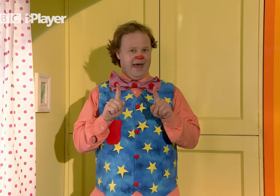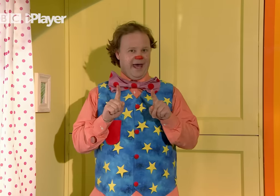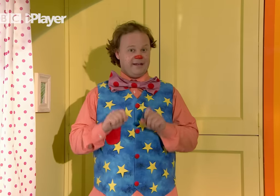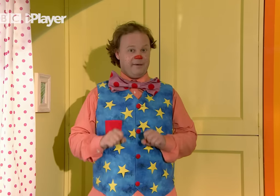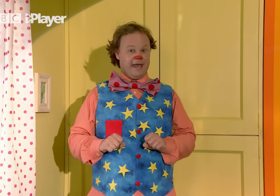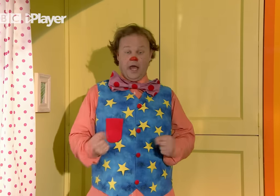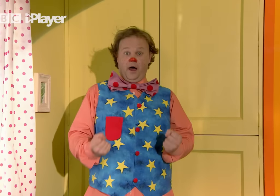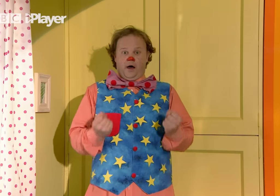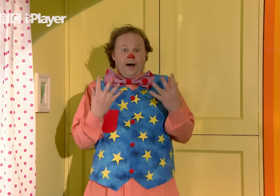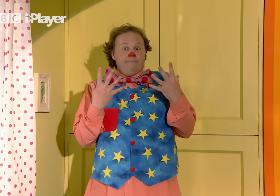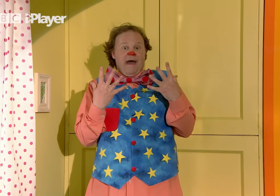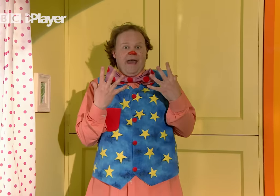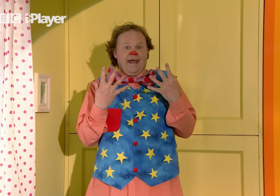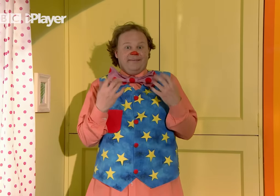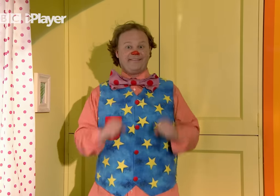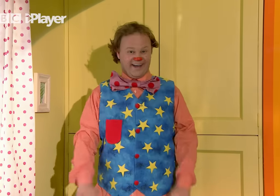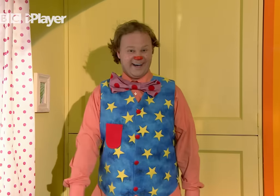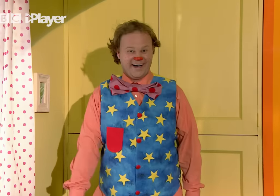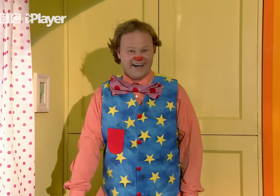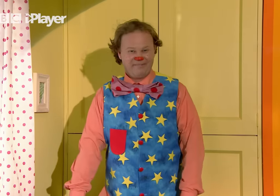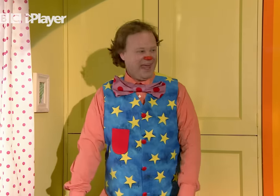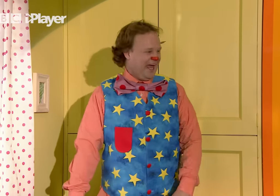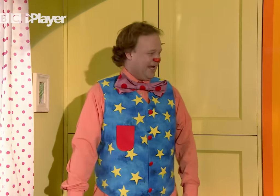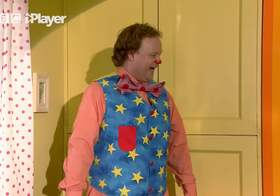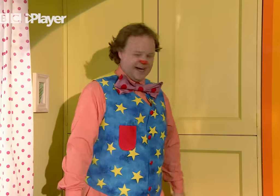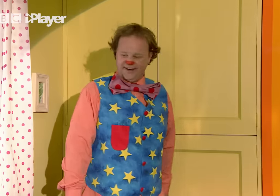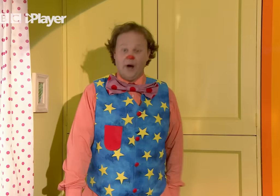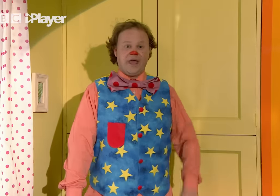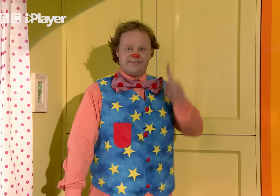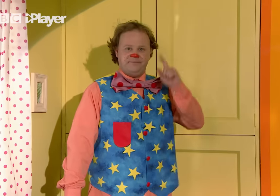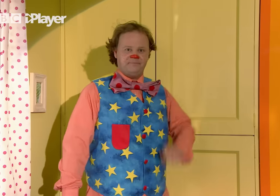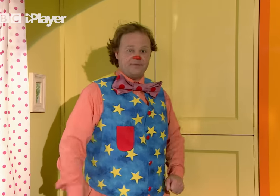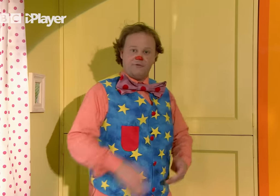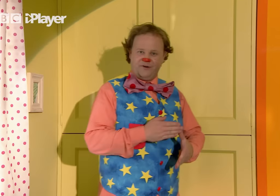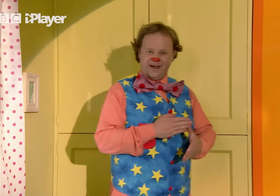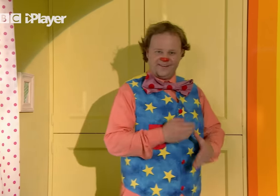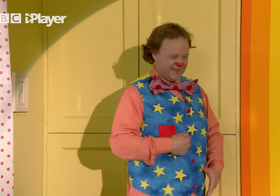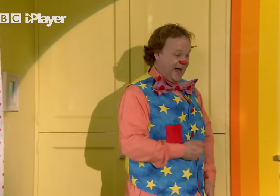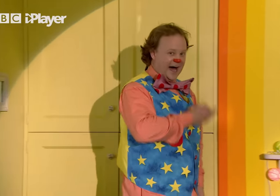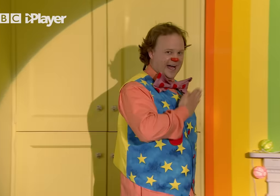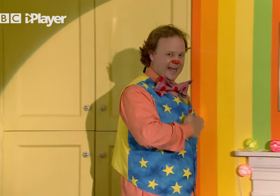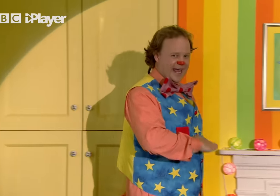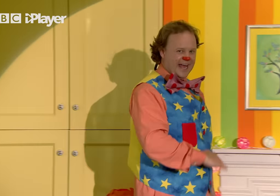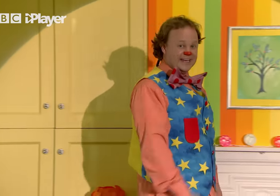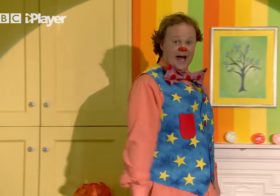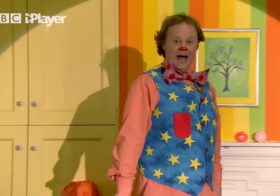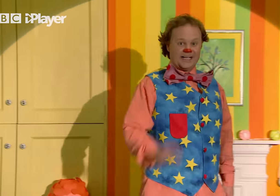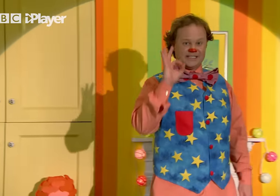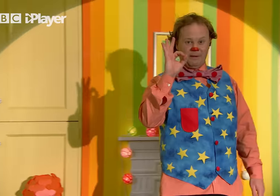prepare to be amazed. Now, oh yes, first I need a